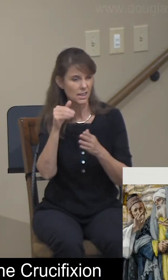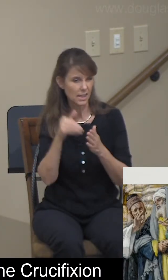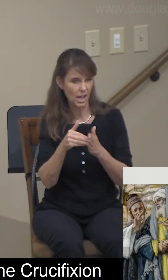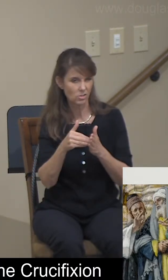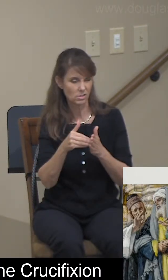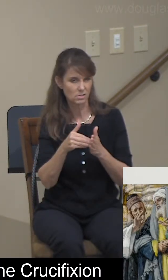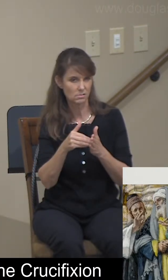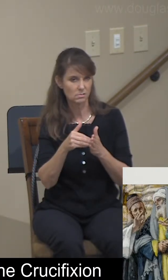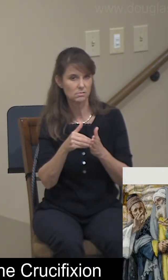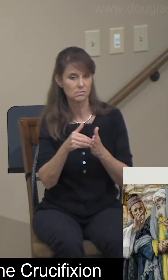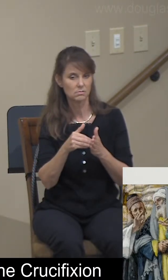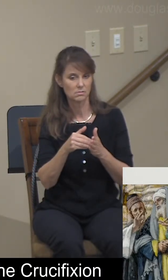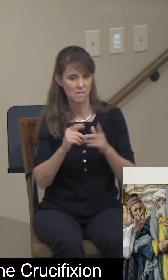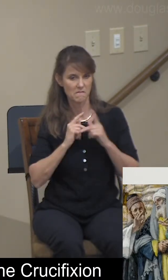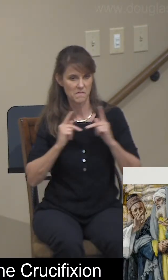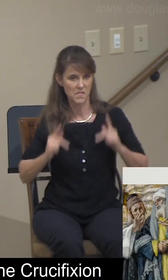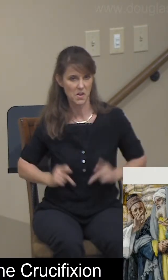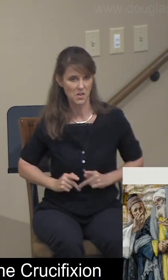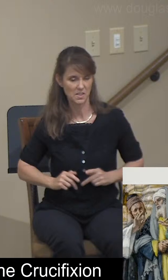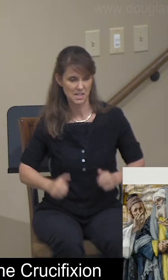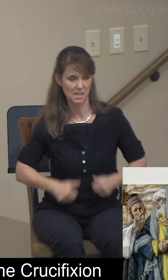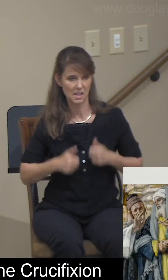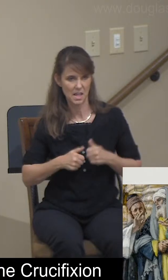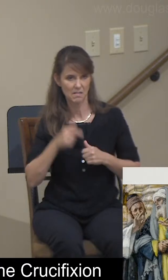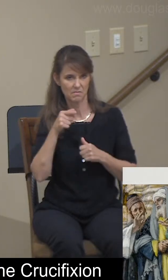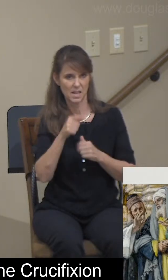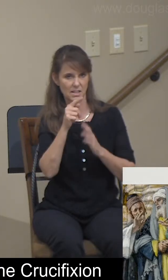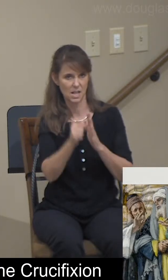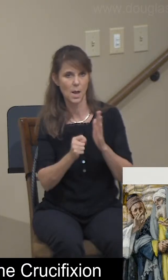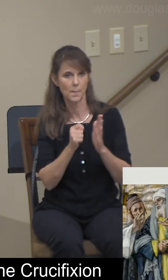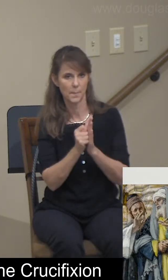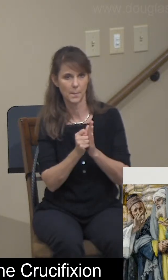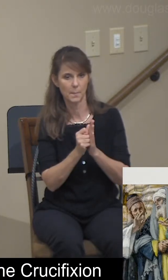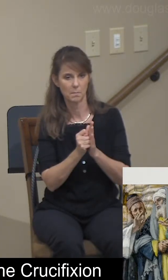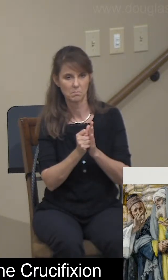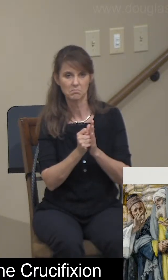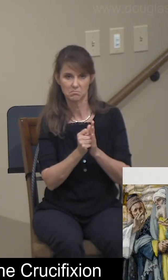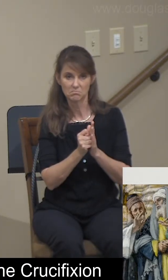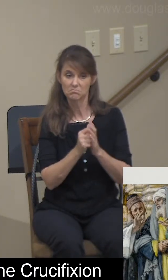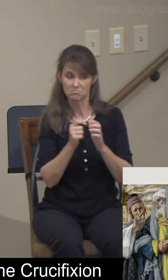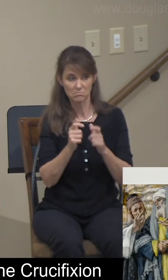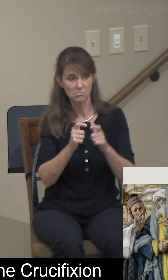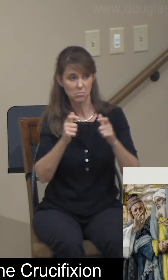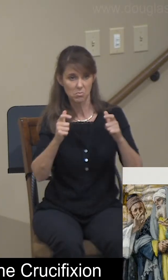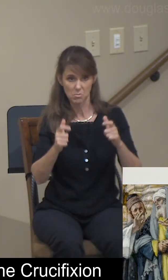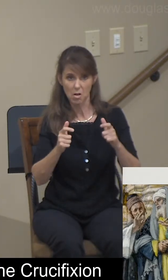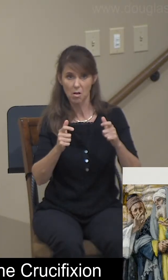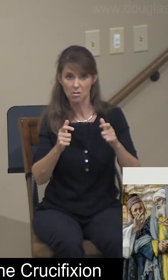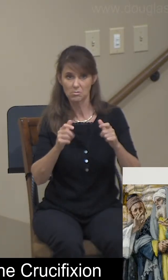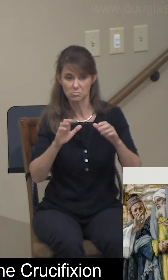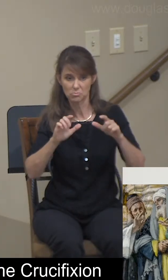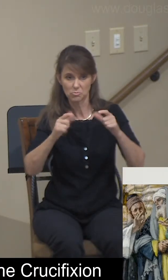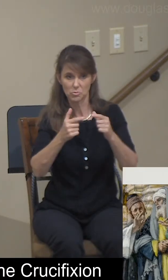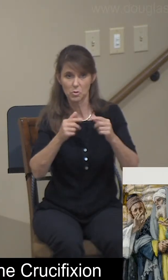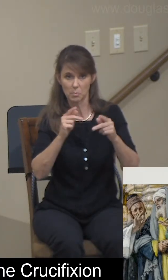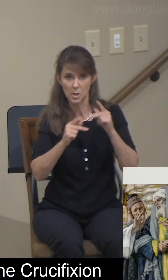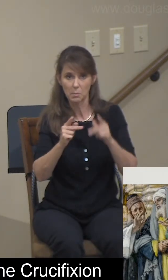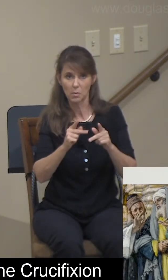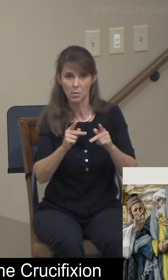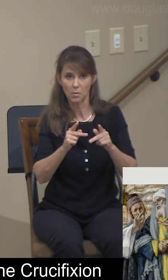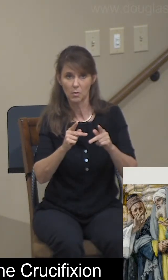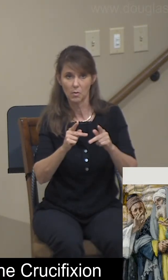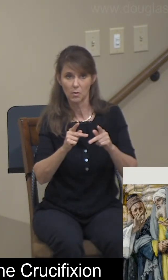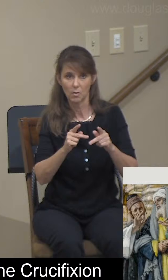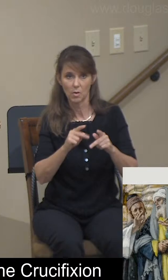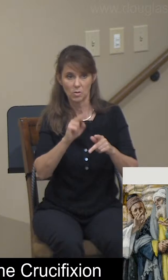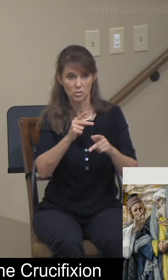that exist in the land. And so, it's a fairly large sect. It's one of 24 different sects, but the two